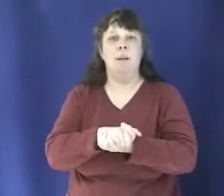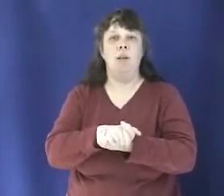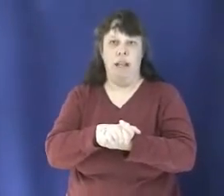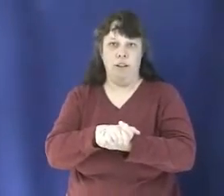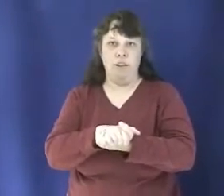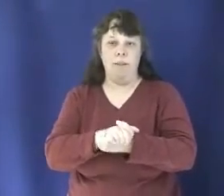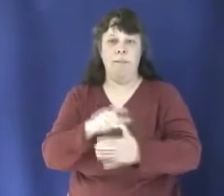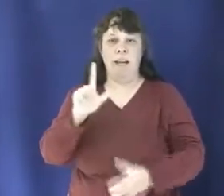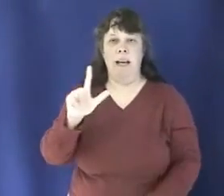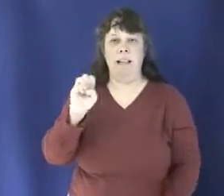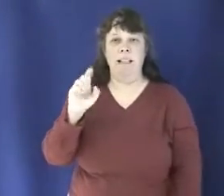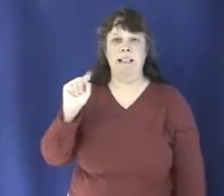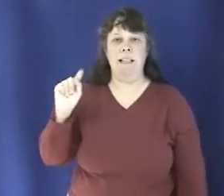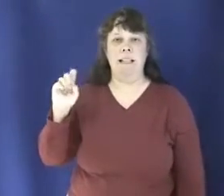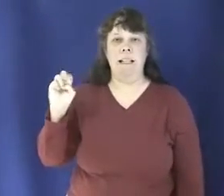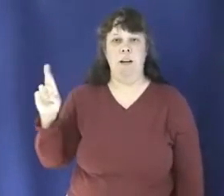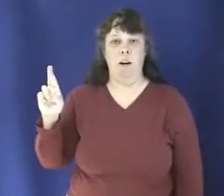Double letters. L-E-T-T-E-R.